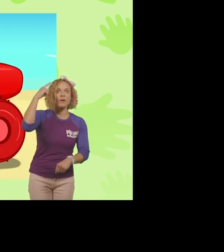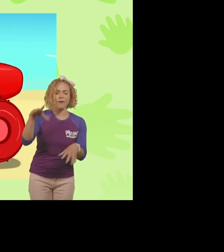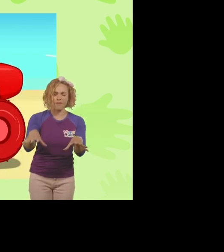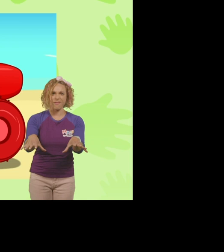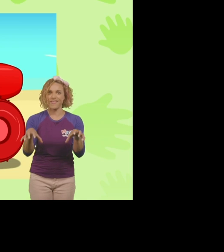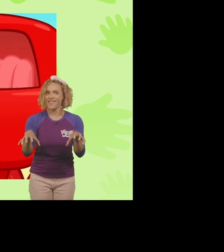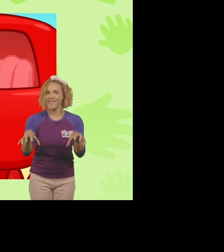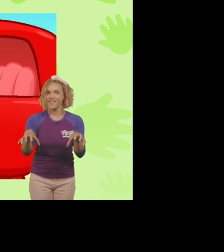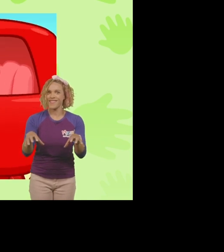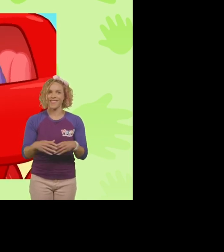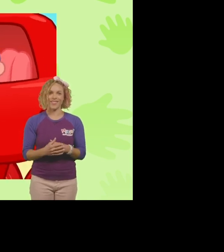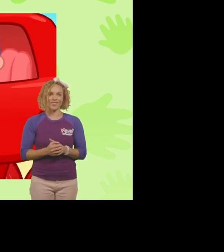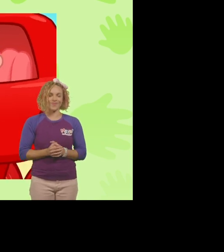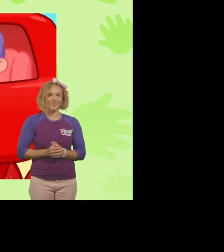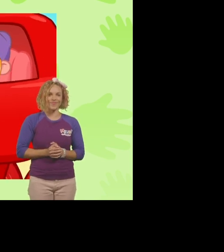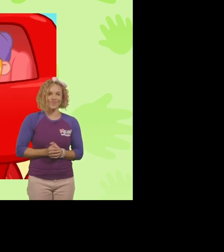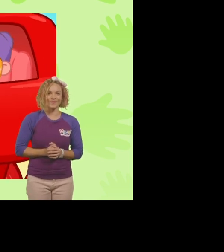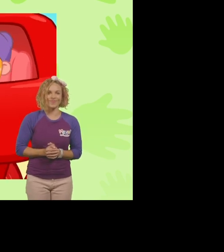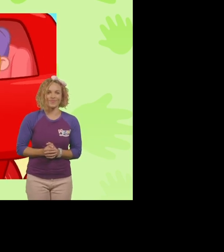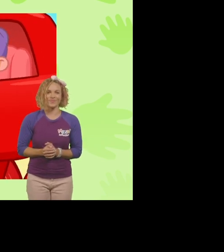any grip on the ice.